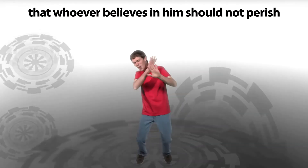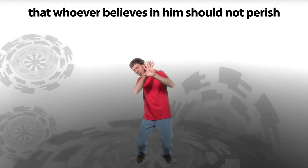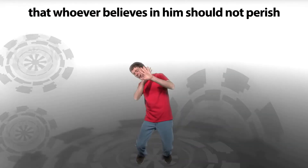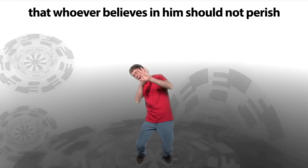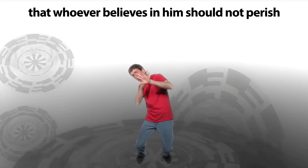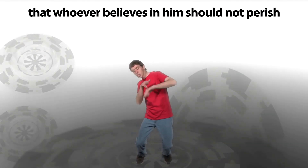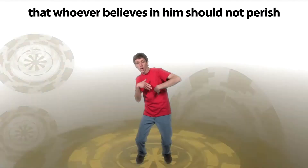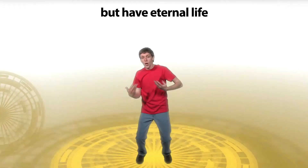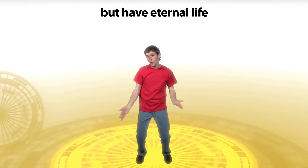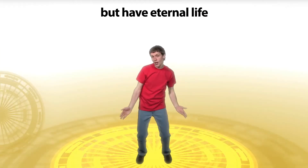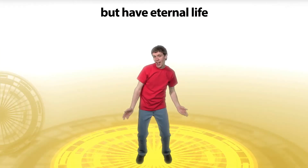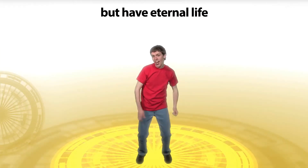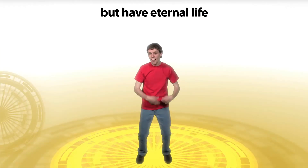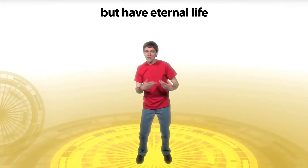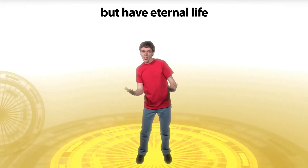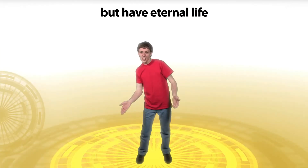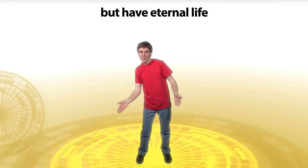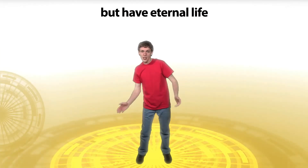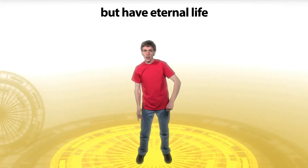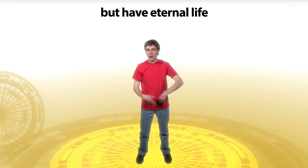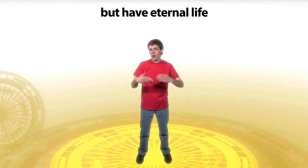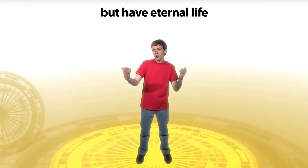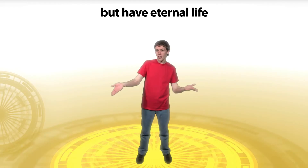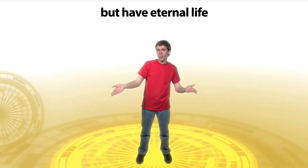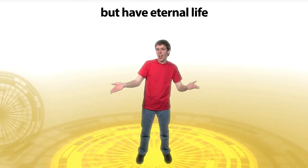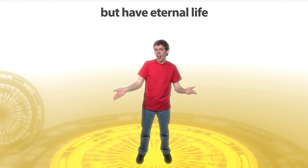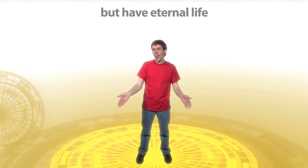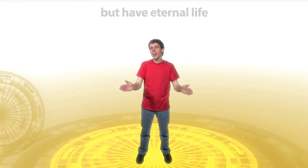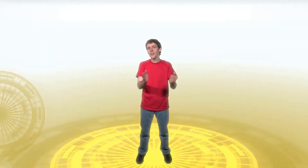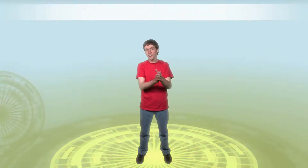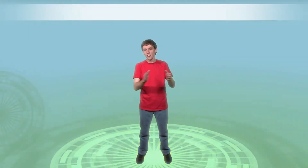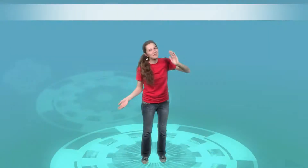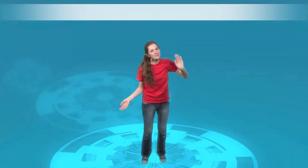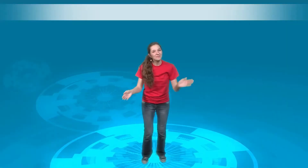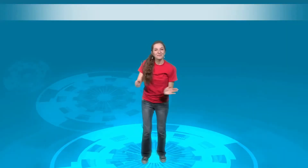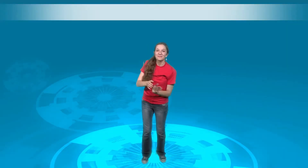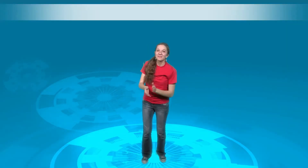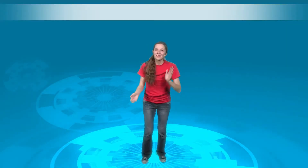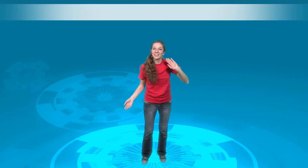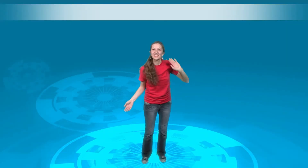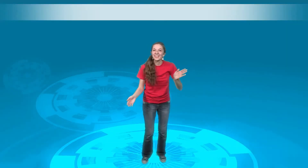perish but have eternal life.